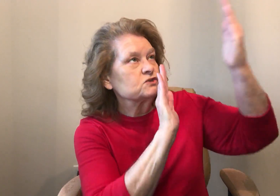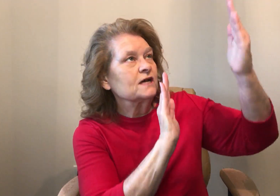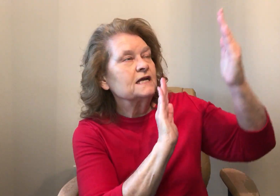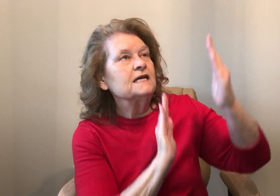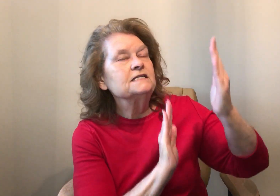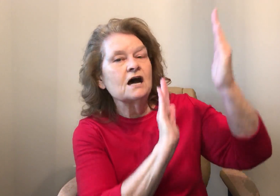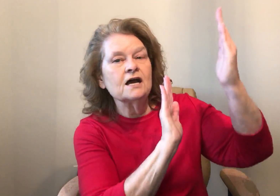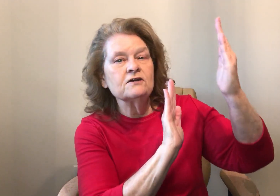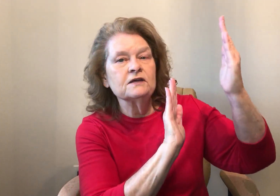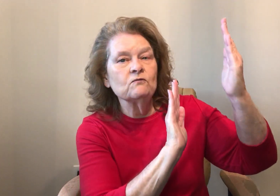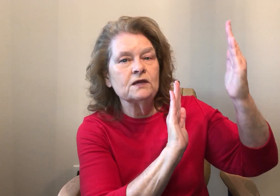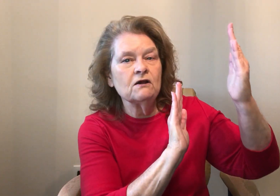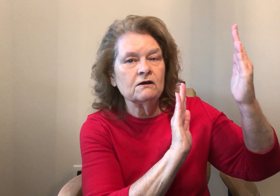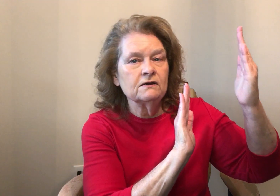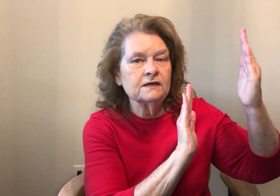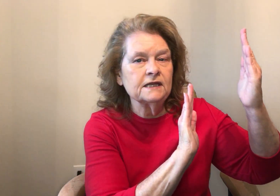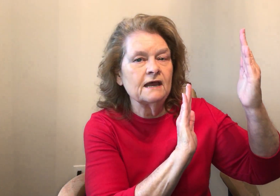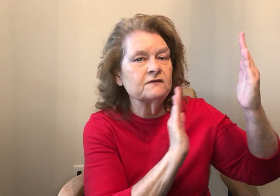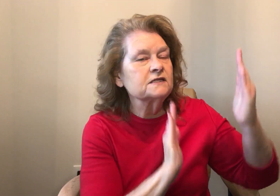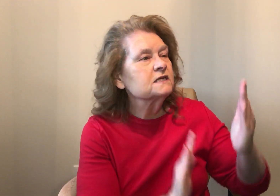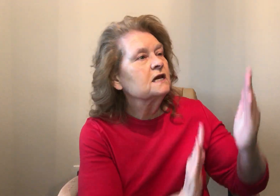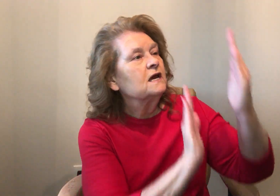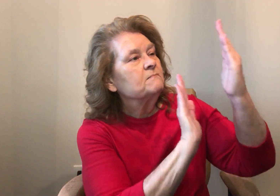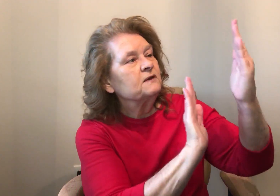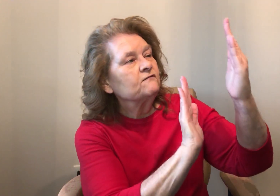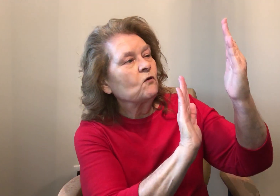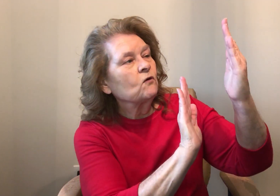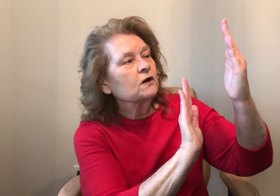demonstrating he's higher than we are in the heavens. Before